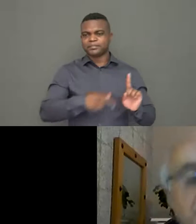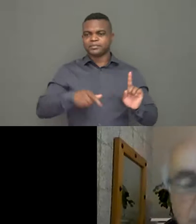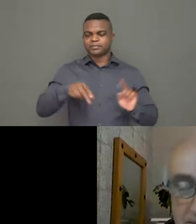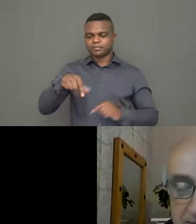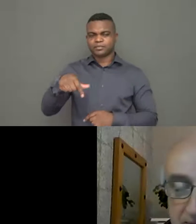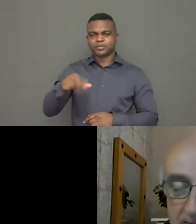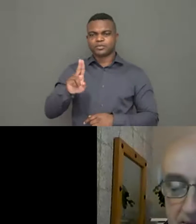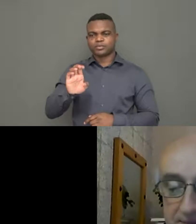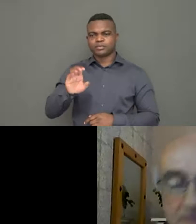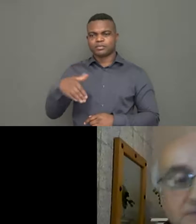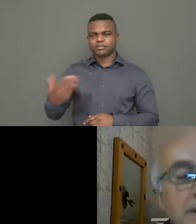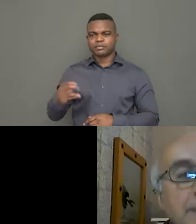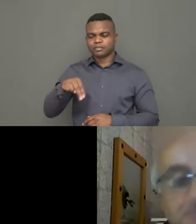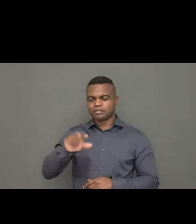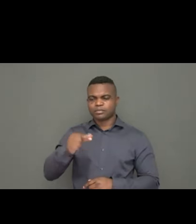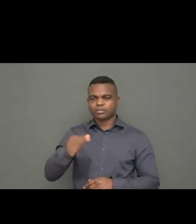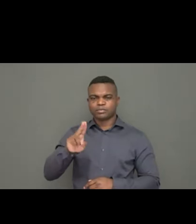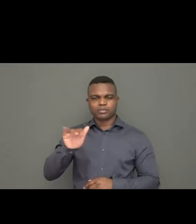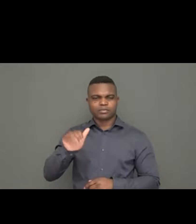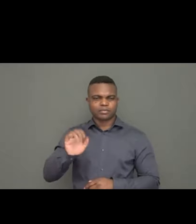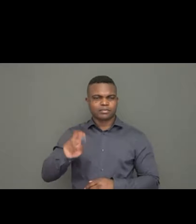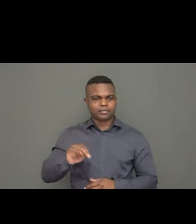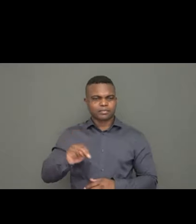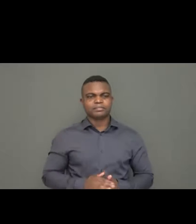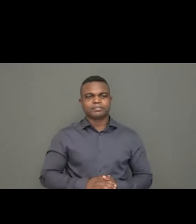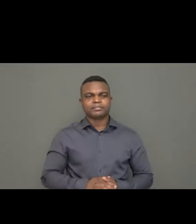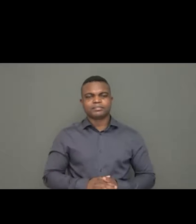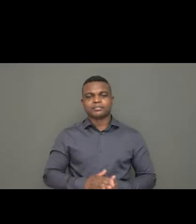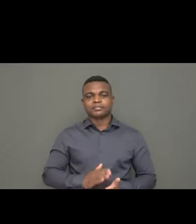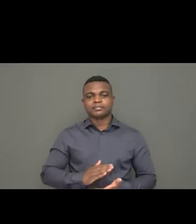Development Studies, the CSDS in Vietnam, and a